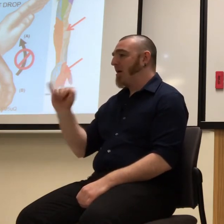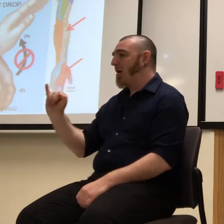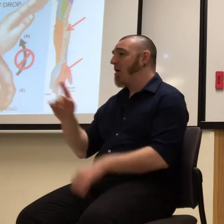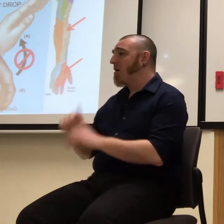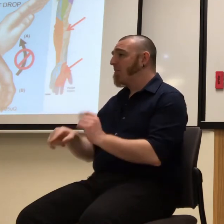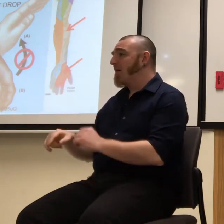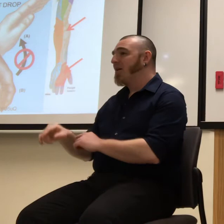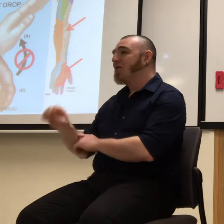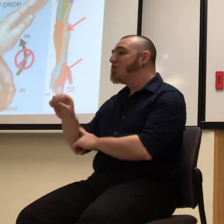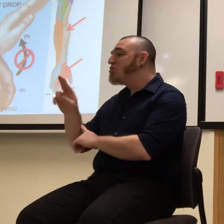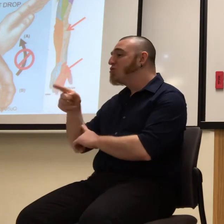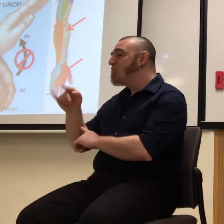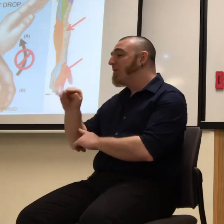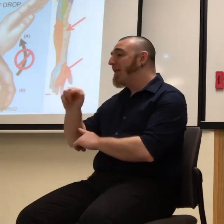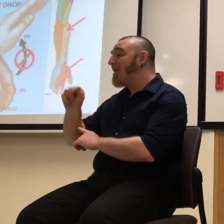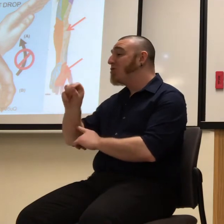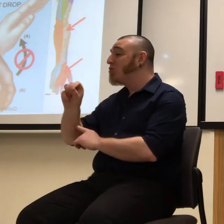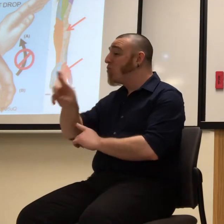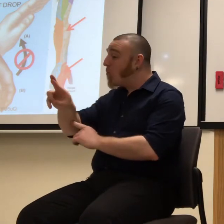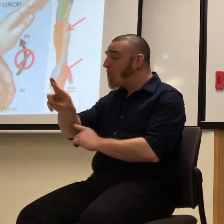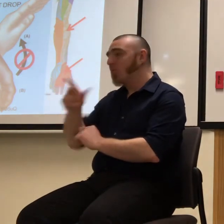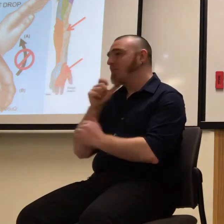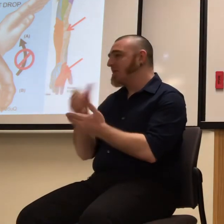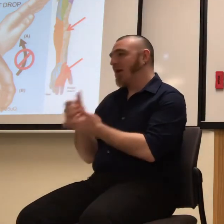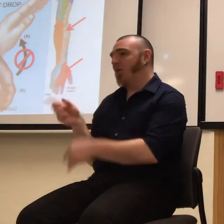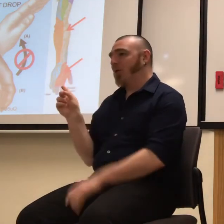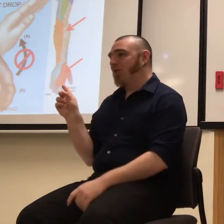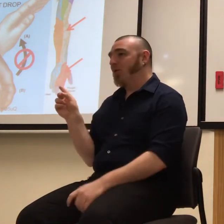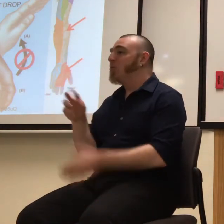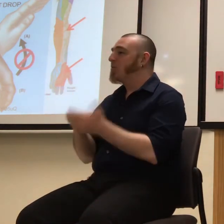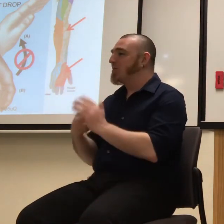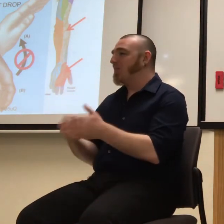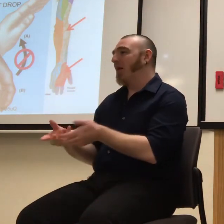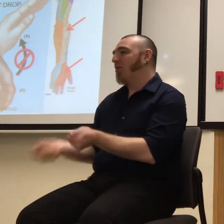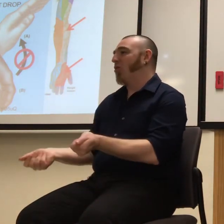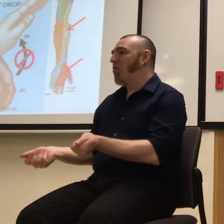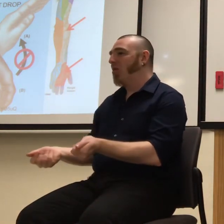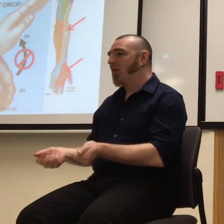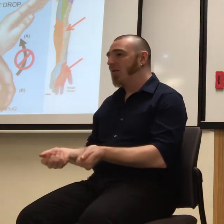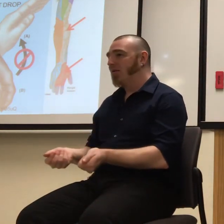have, supinator was gone. Okay.